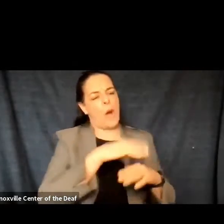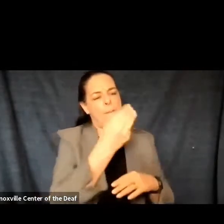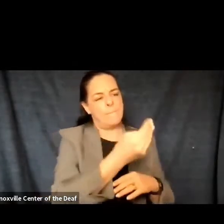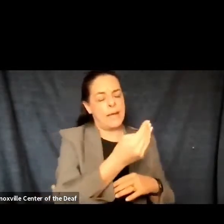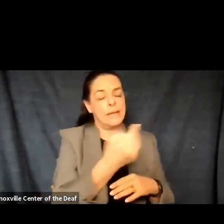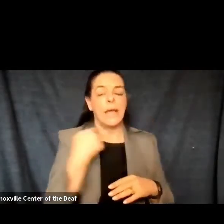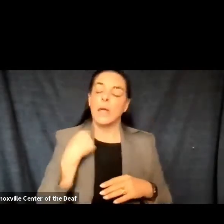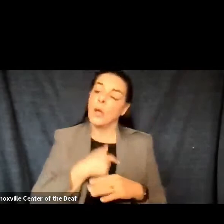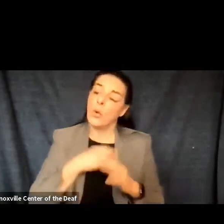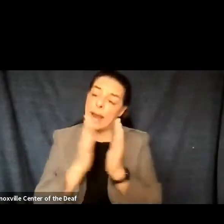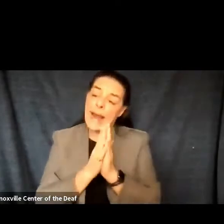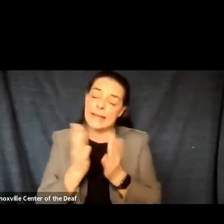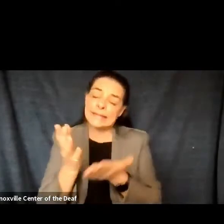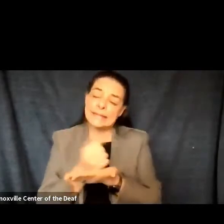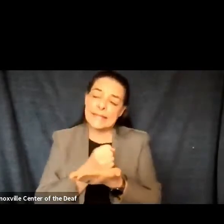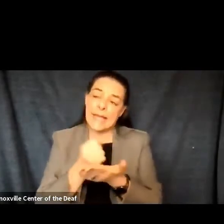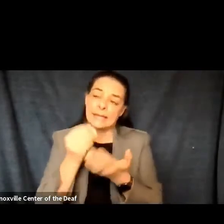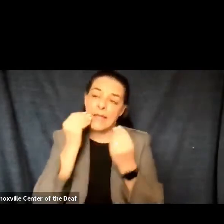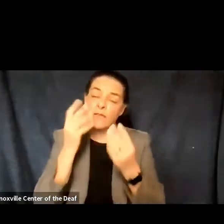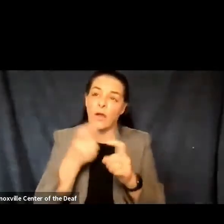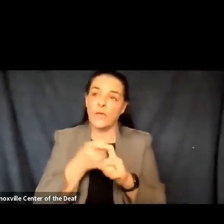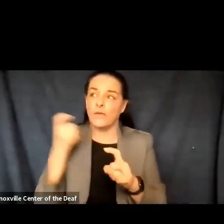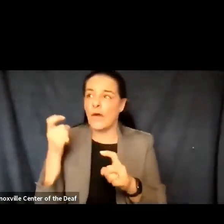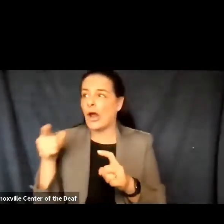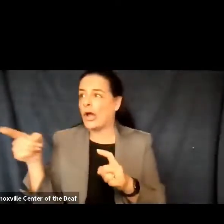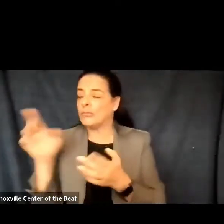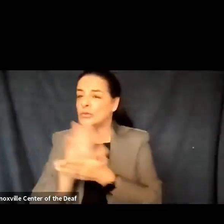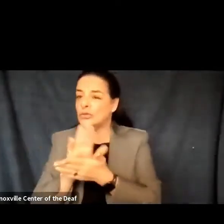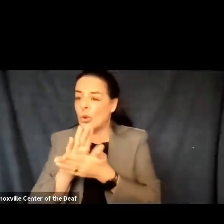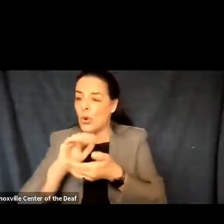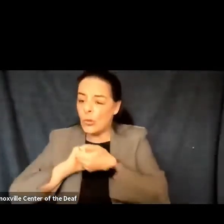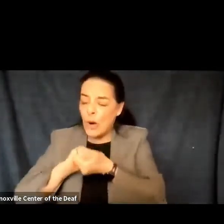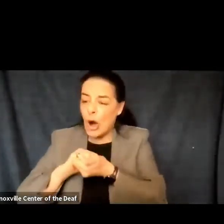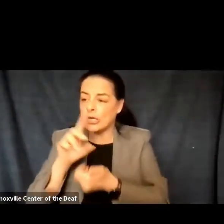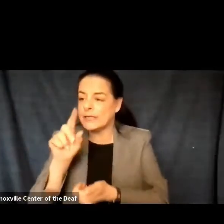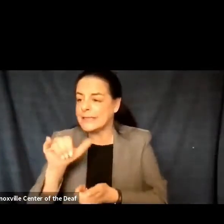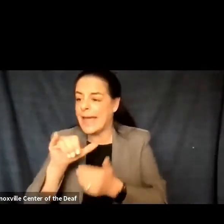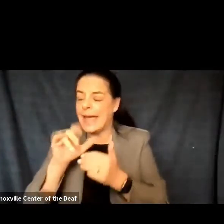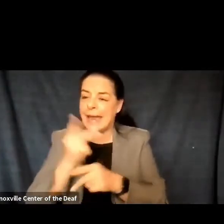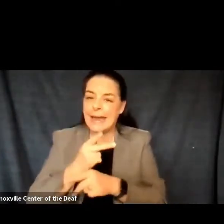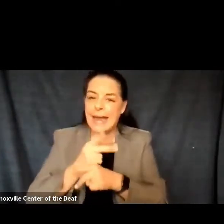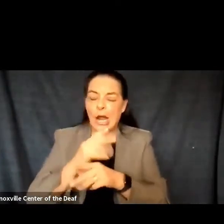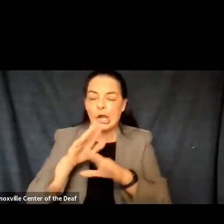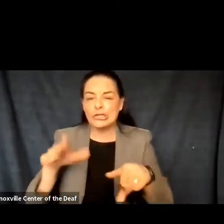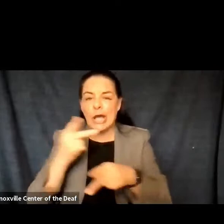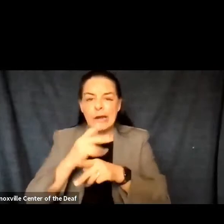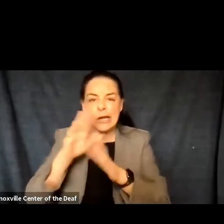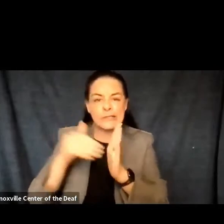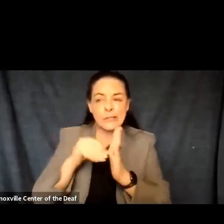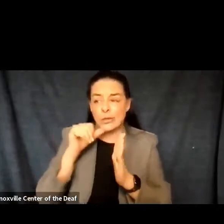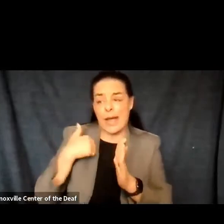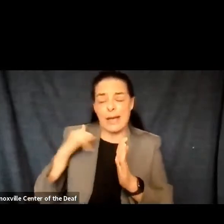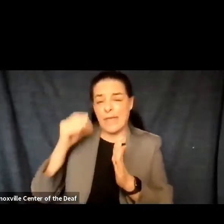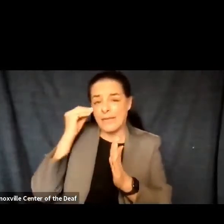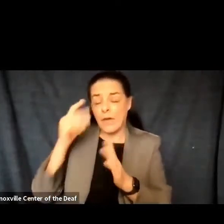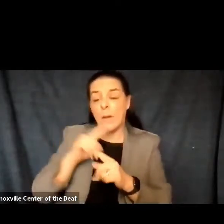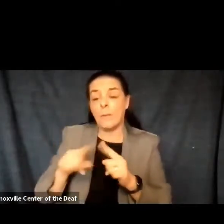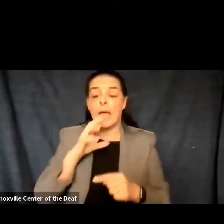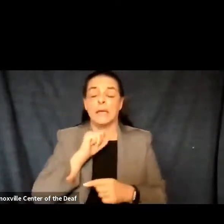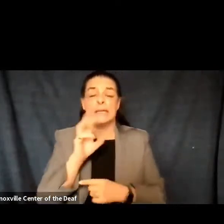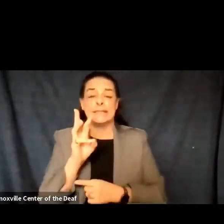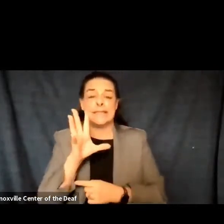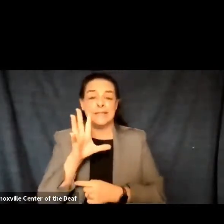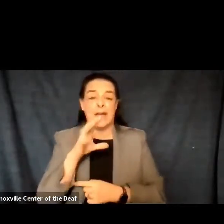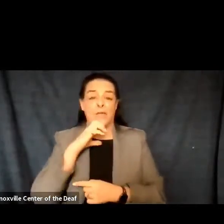school partners and daycare, childcare centers that don't have that one yet. But the 65 and older